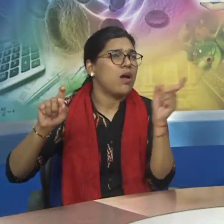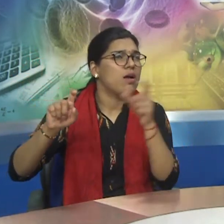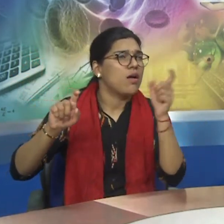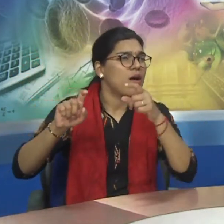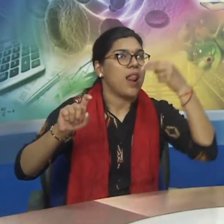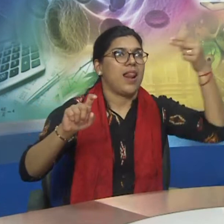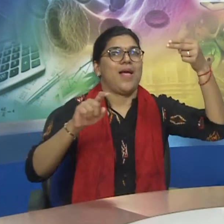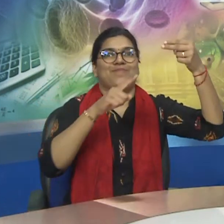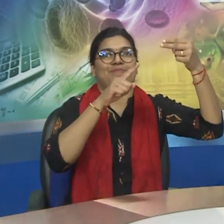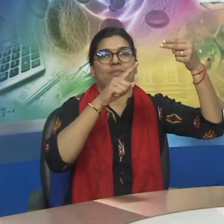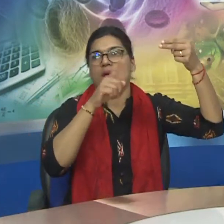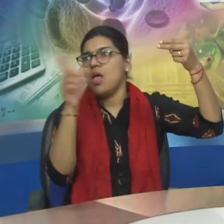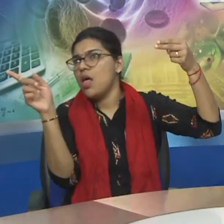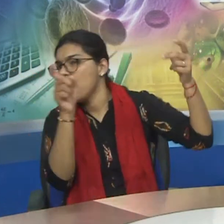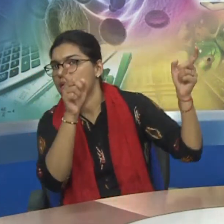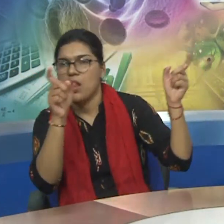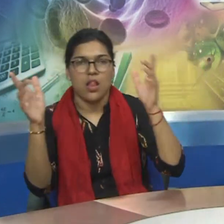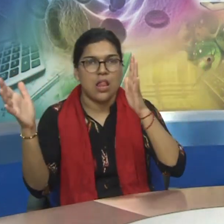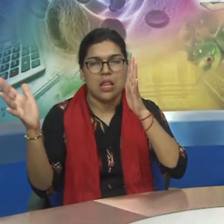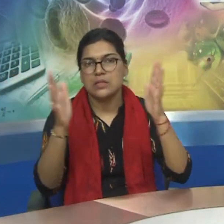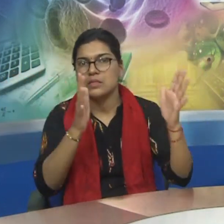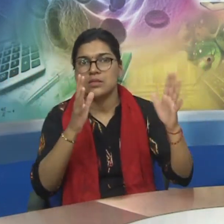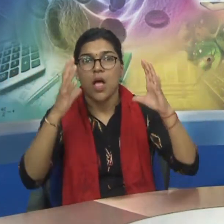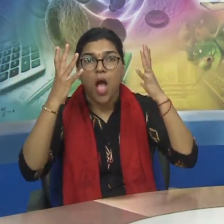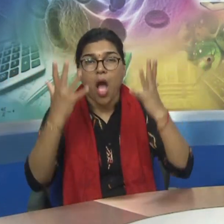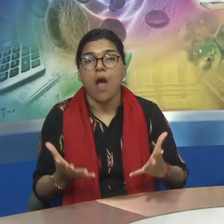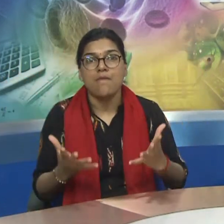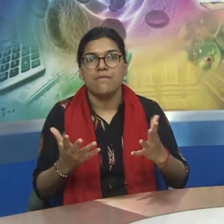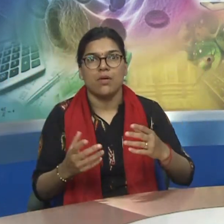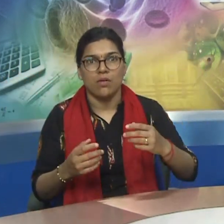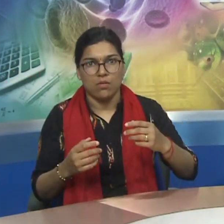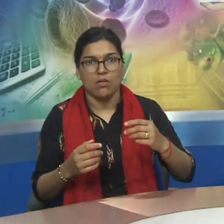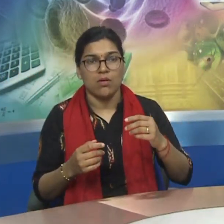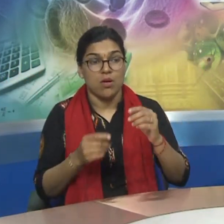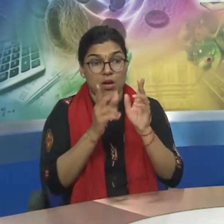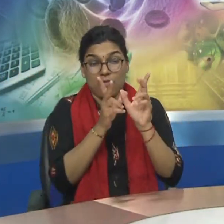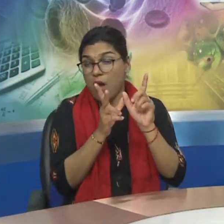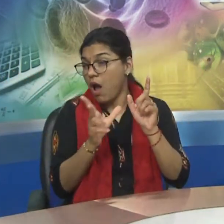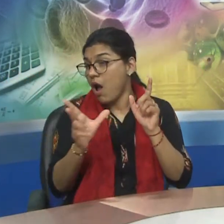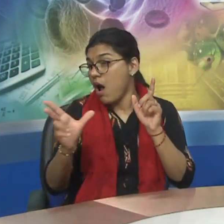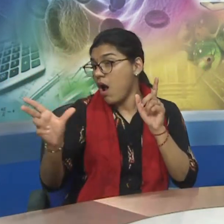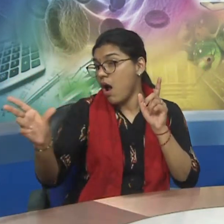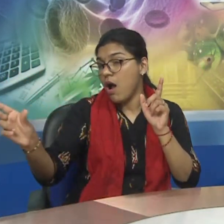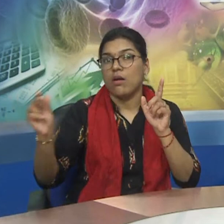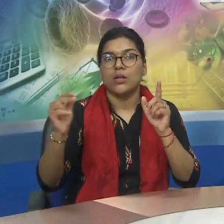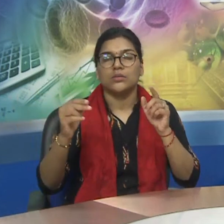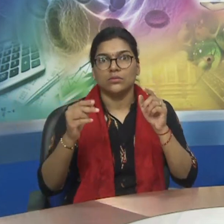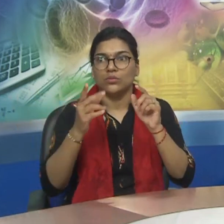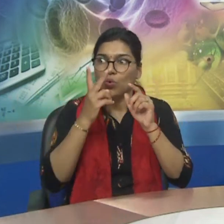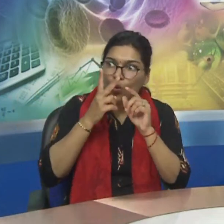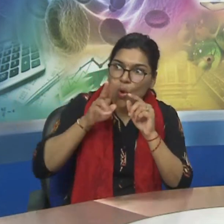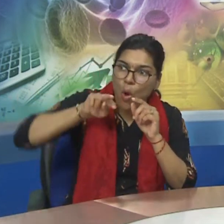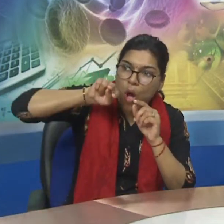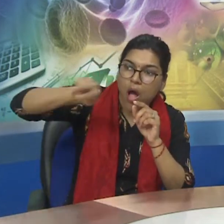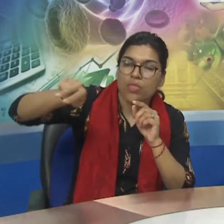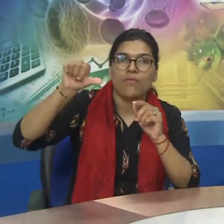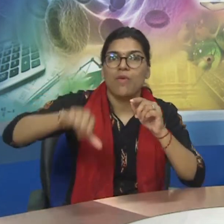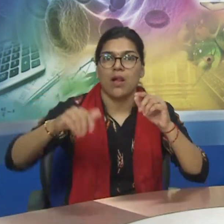Or also there is other way, if you have a large file and if you want some particular 2 or 3 columns, you want them to